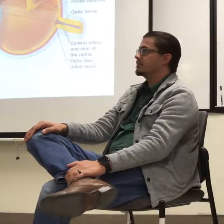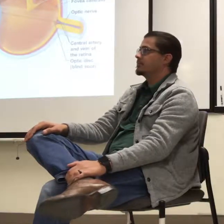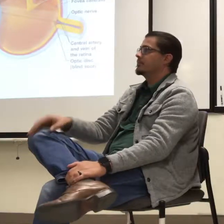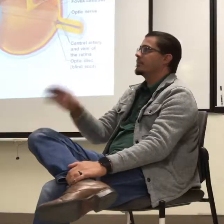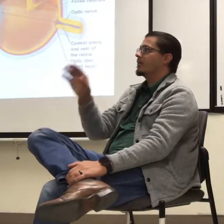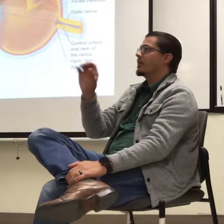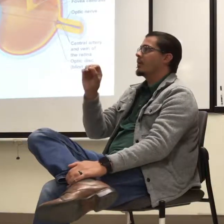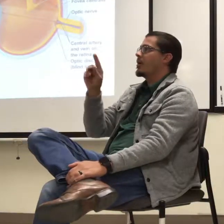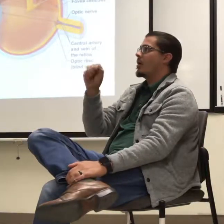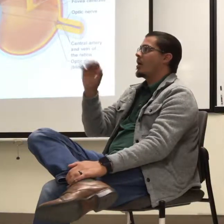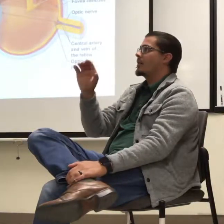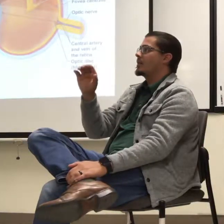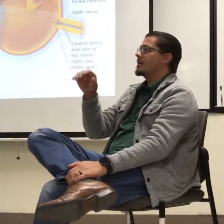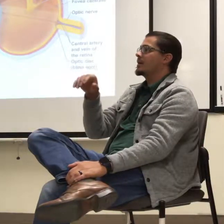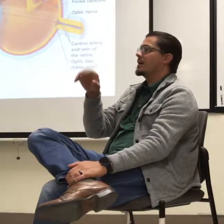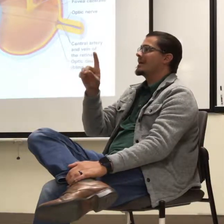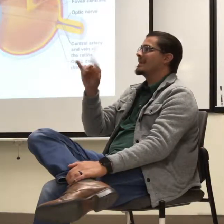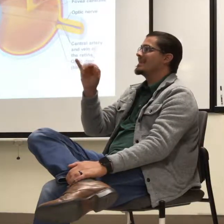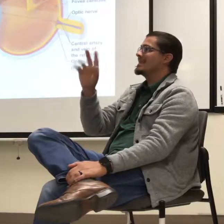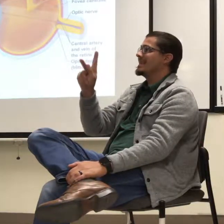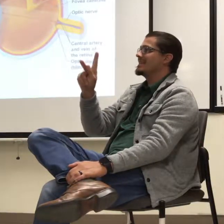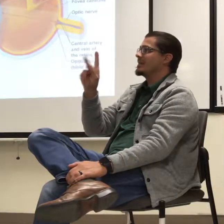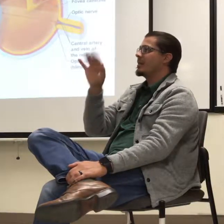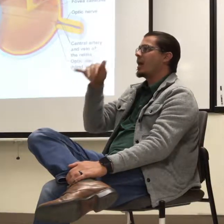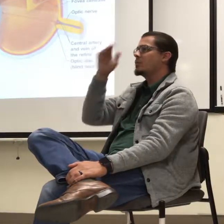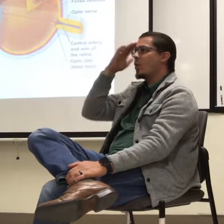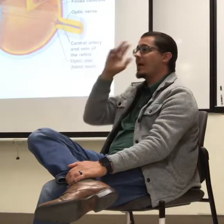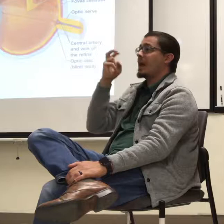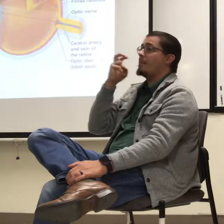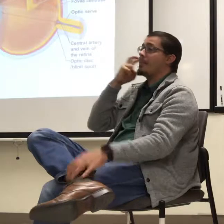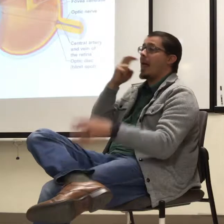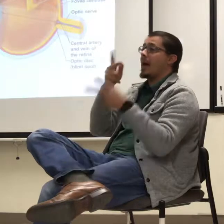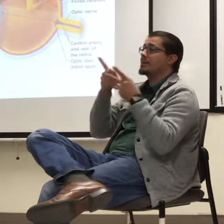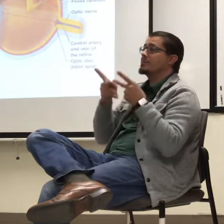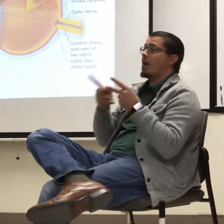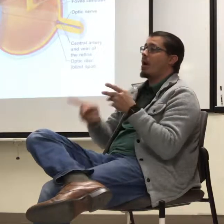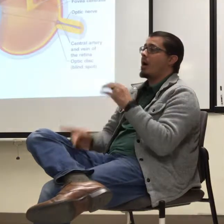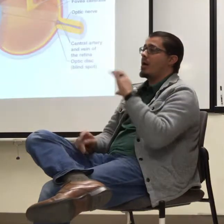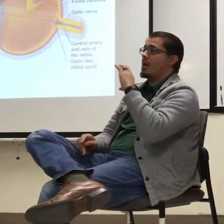optic disc, known as the blind spot,